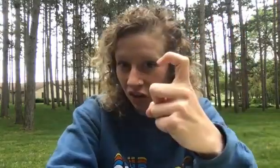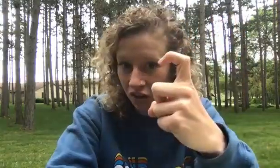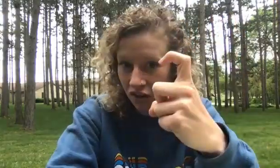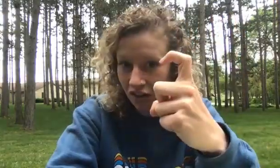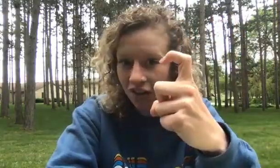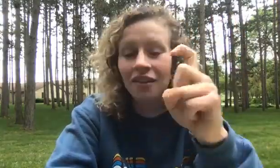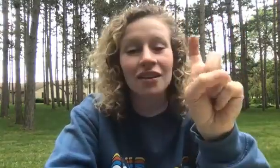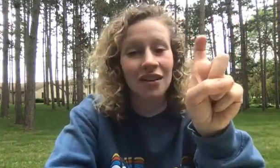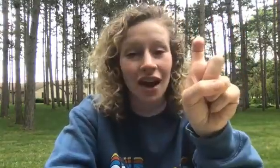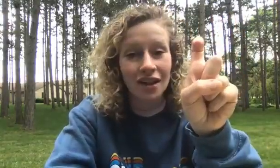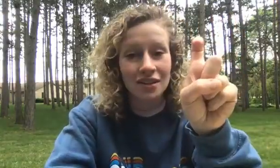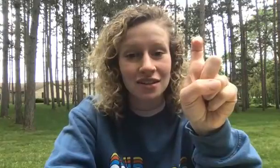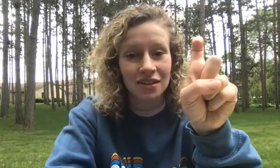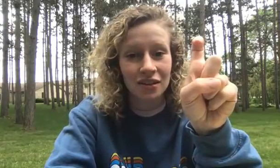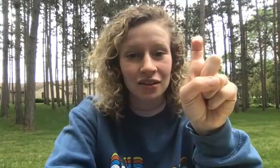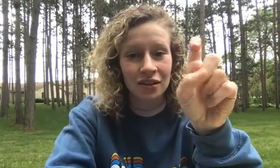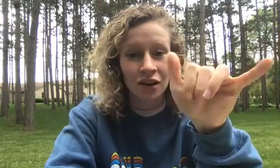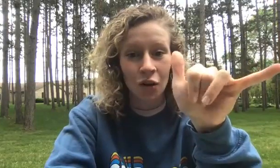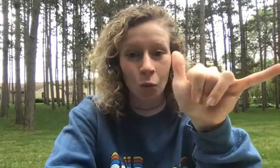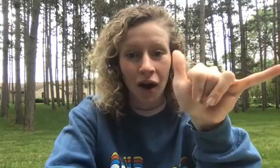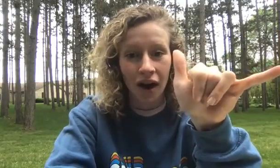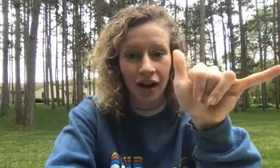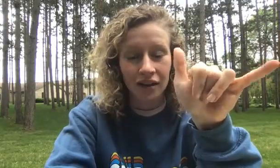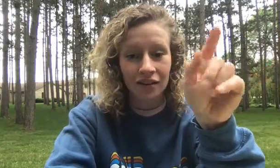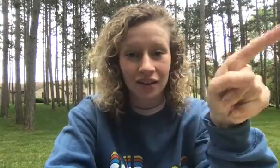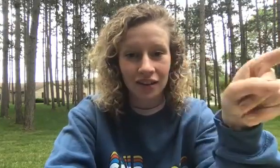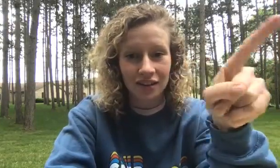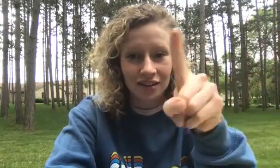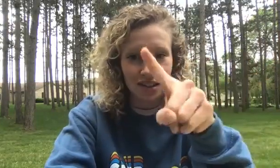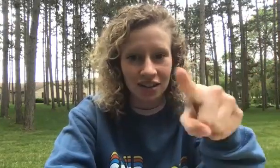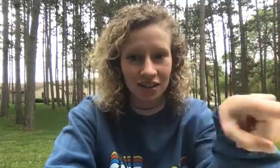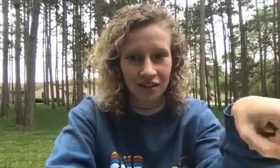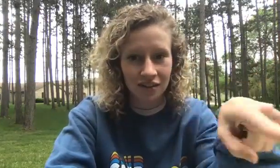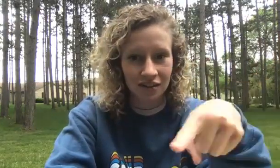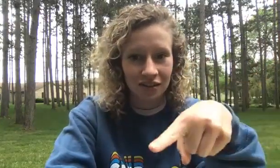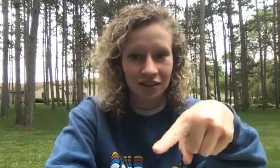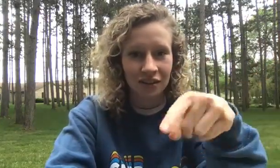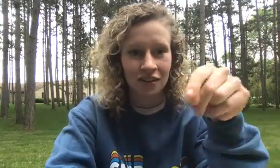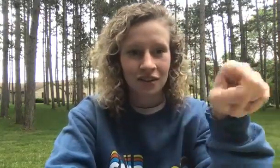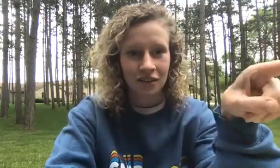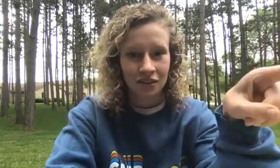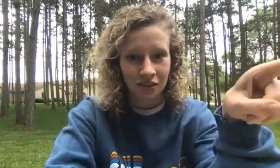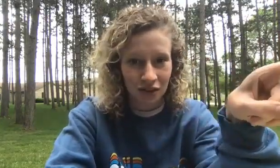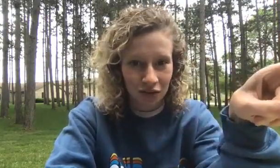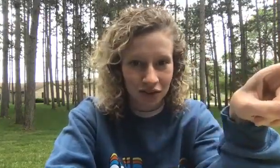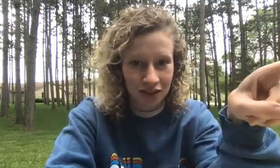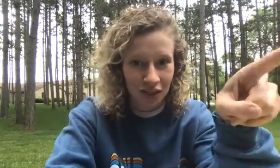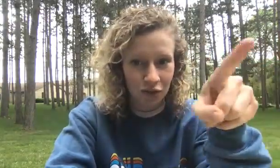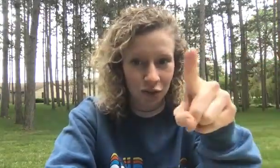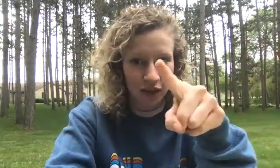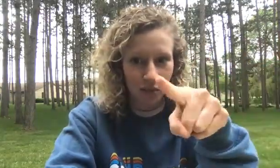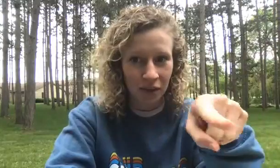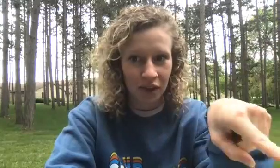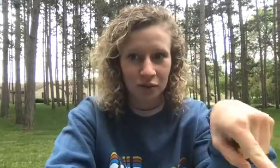ARG, X, Y, and then Z. If you can tell the way I'm